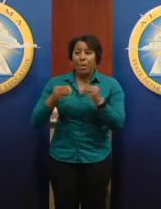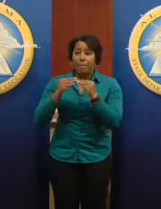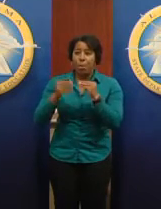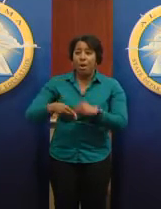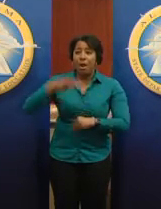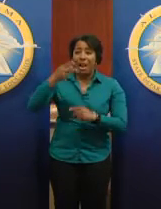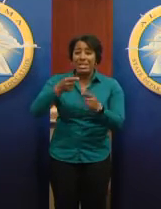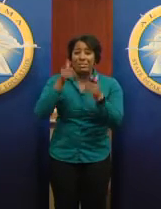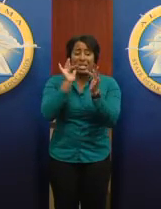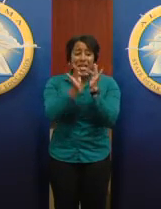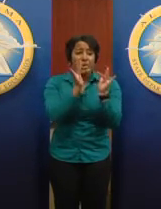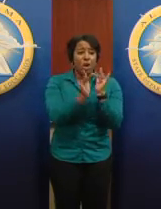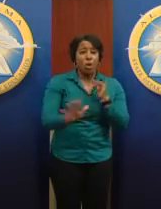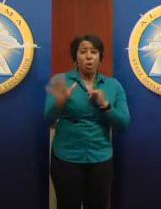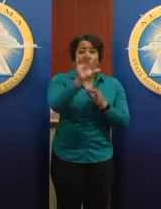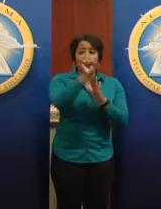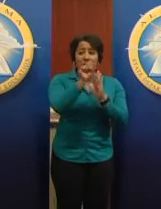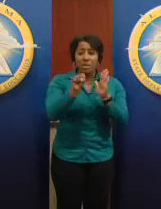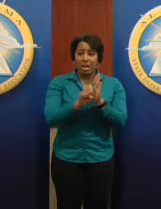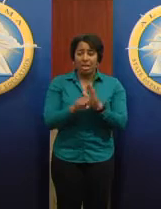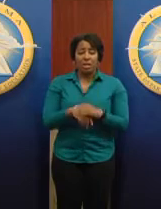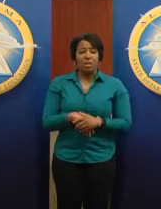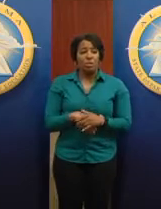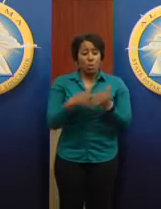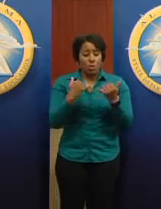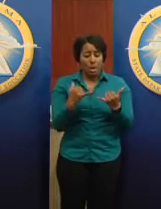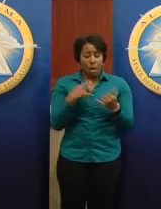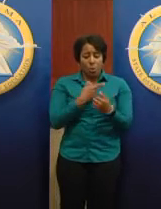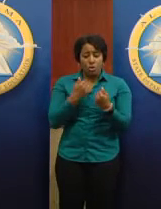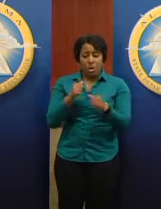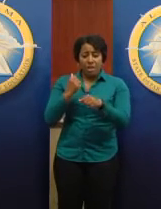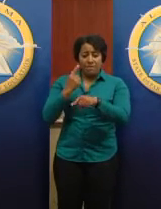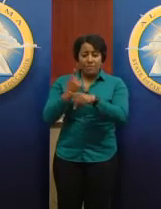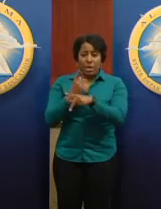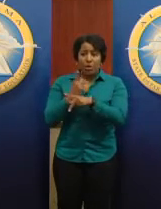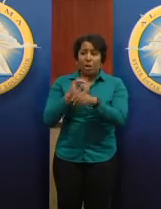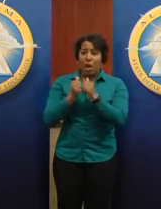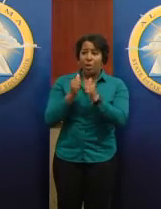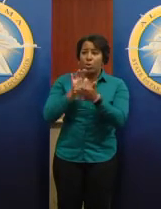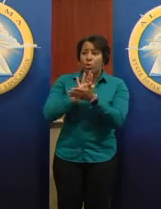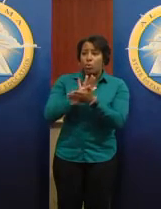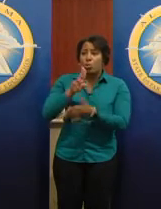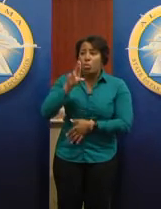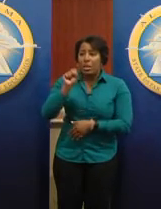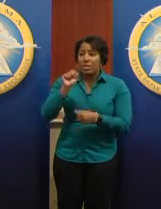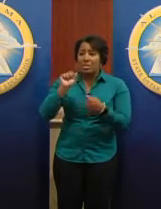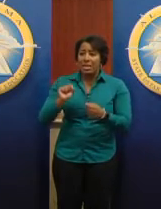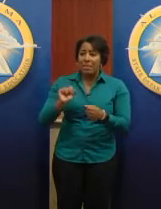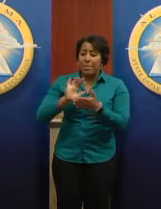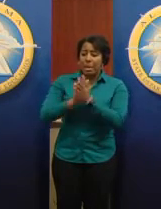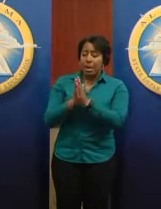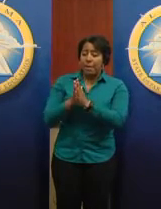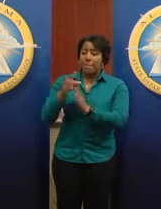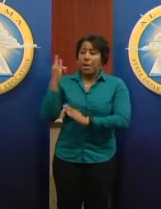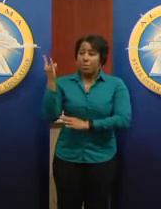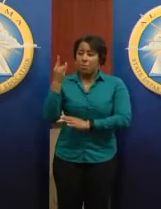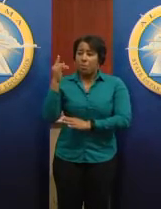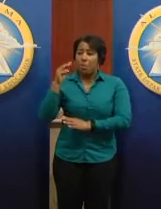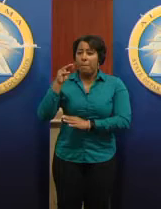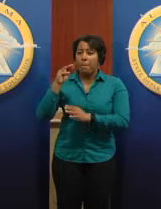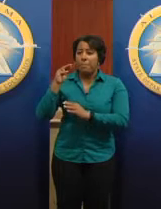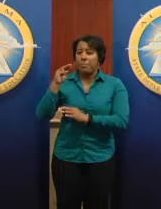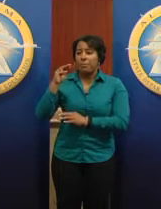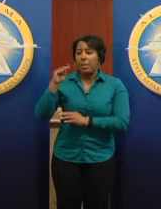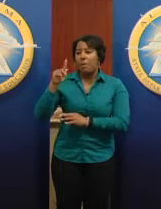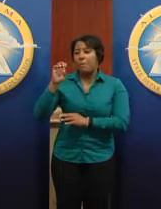And in the meantime, we're working on things like making these school buses mobile hotspots, getting Wi-Fi to, we've already worked